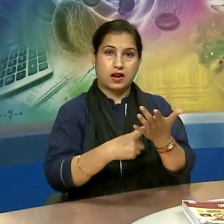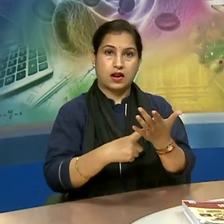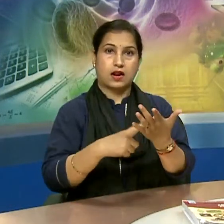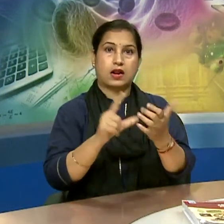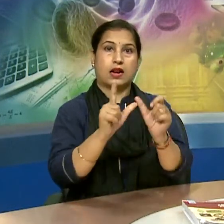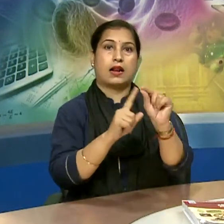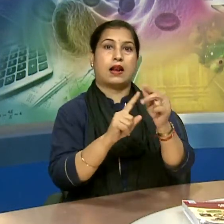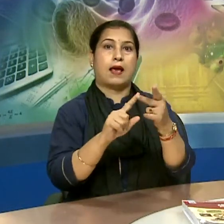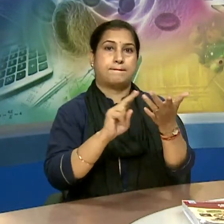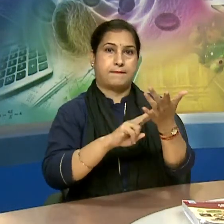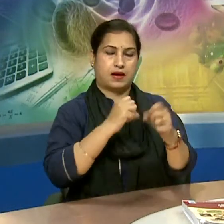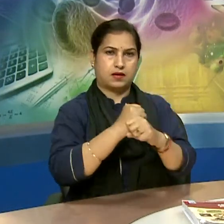Overlapping.